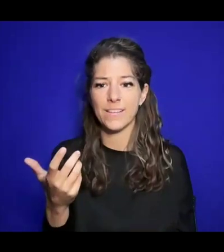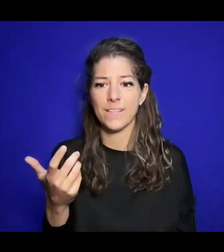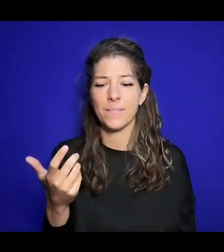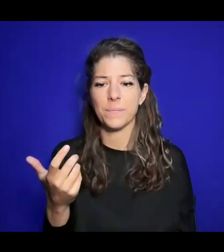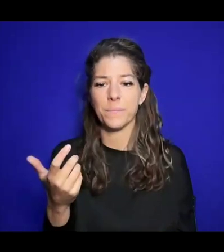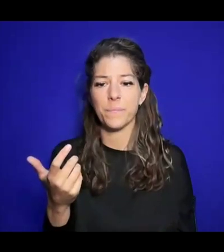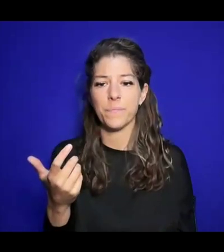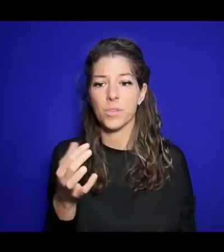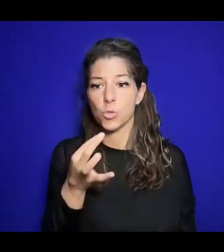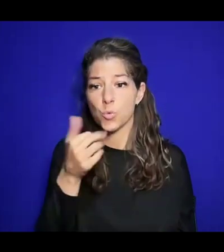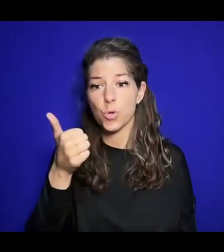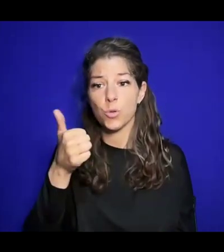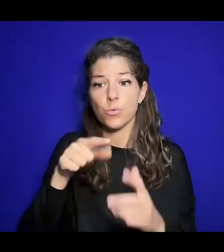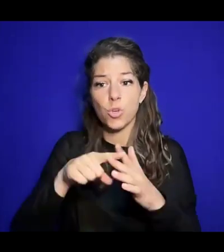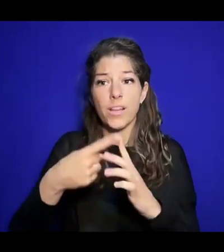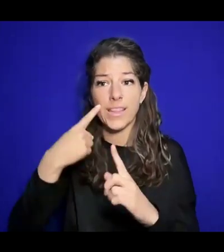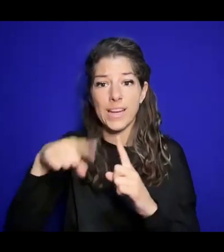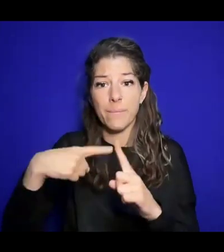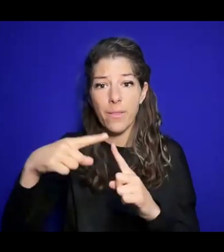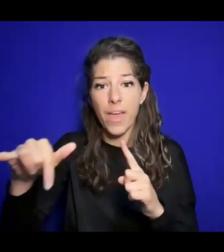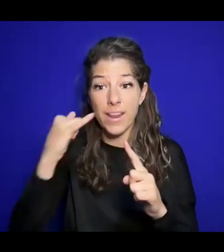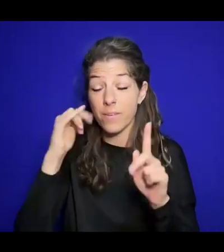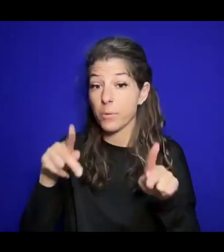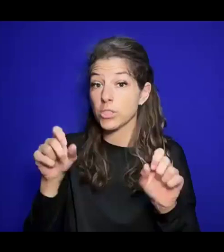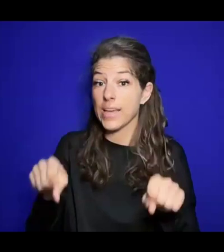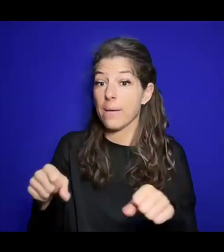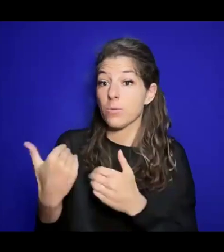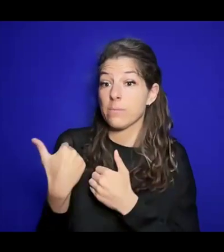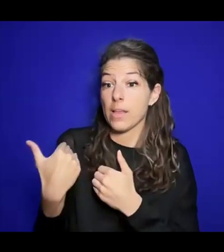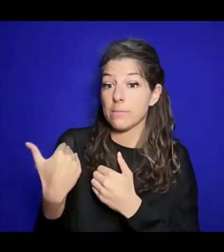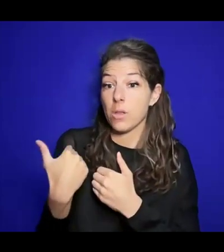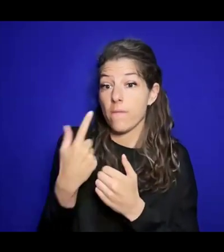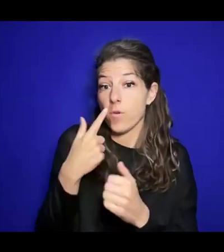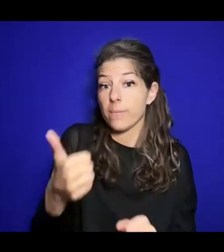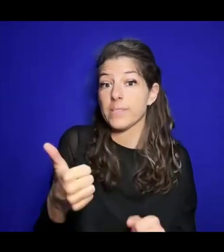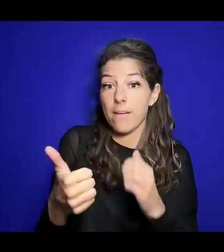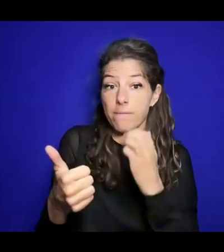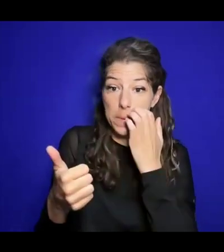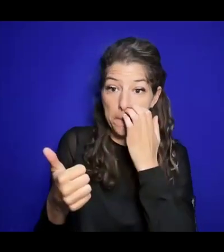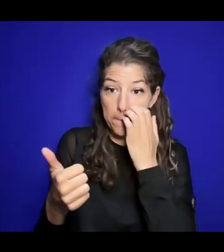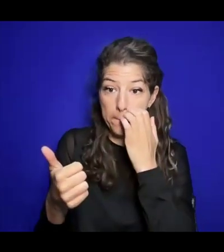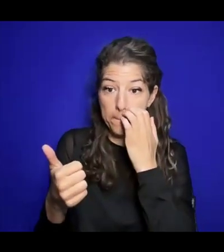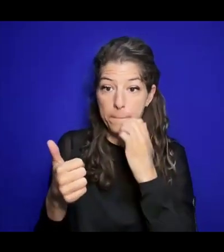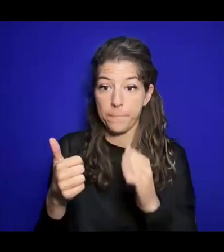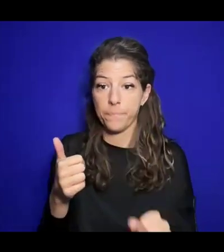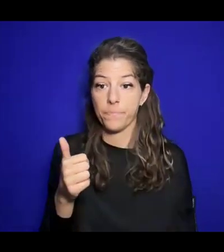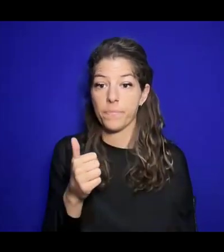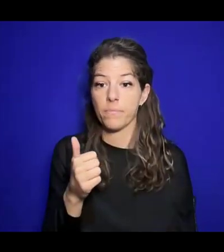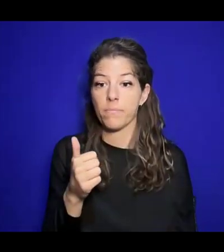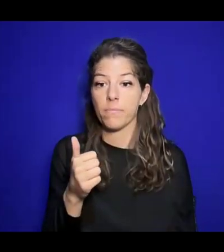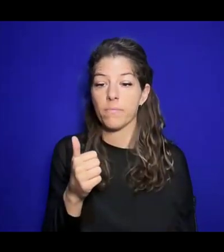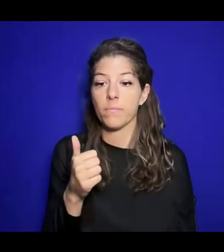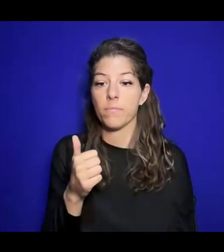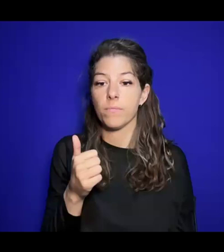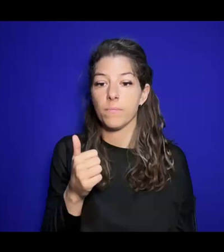the sooner you start thinking about it, if your person's able to be responsible for themselves, the person with the